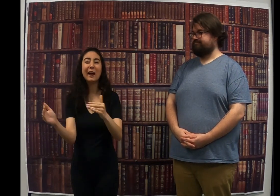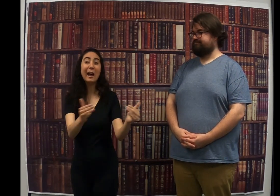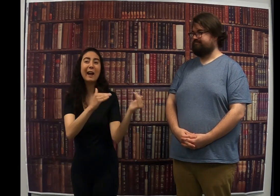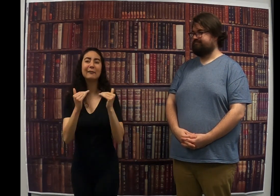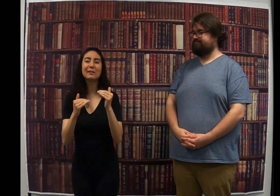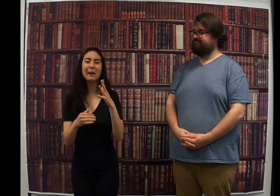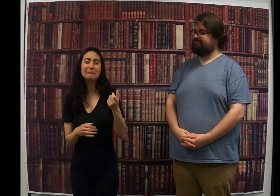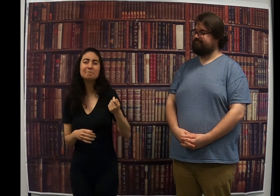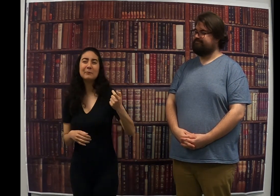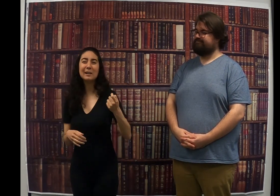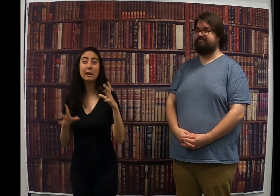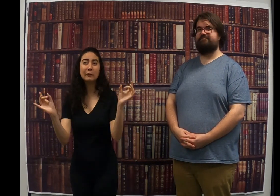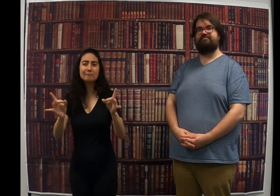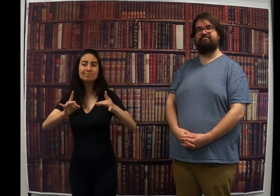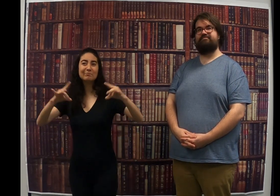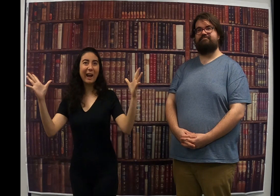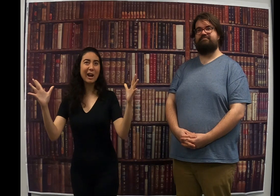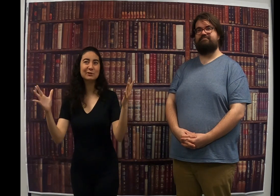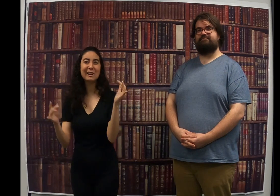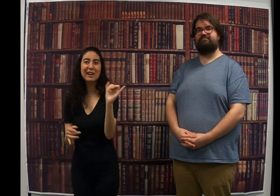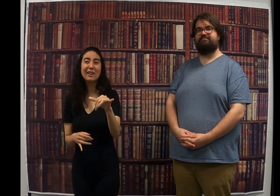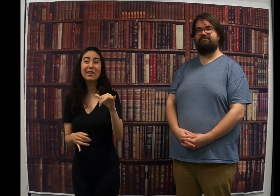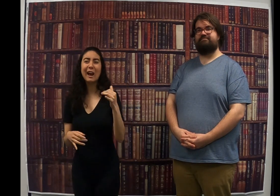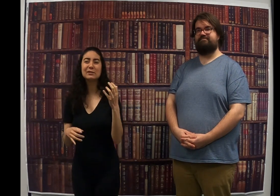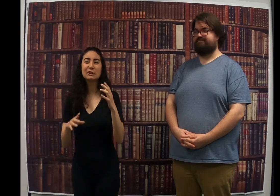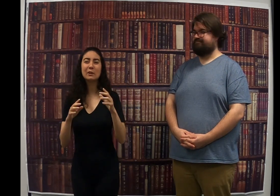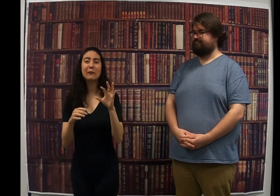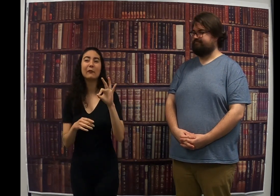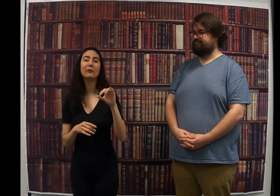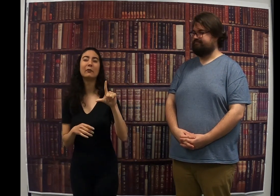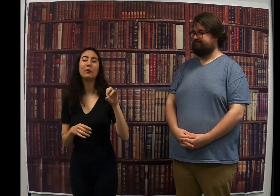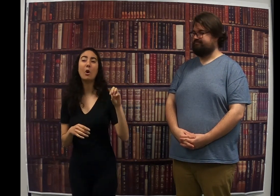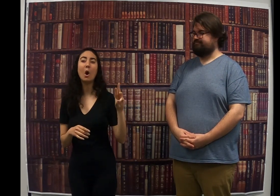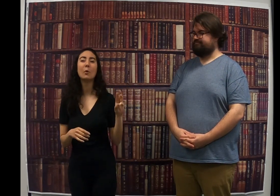and pops along each little bubble.